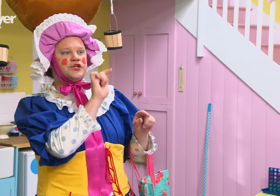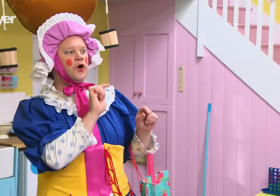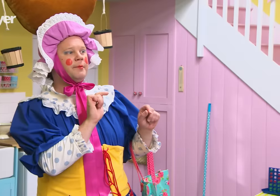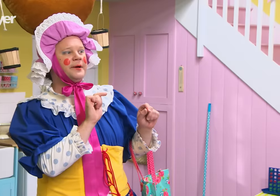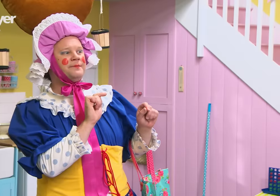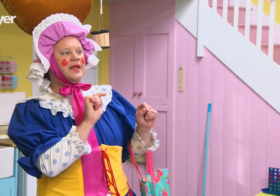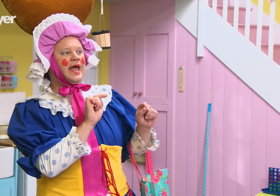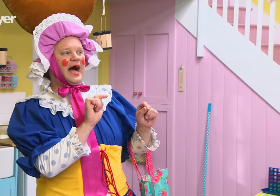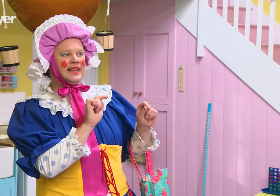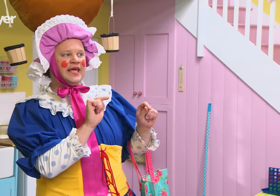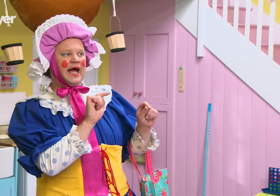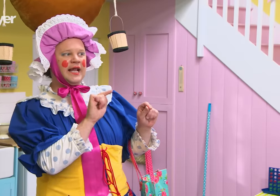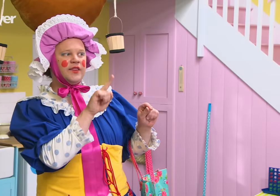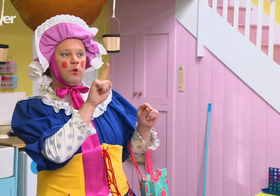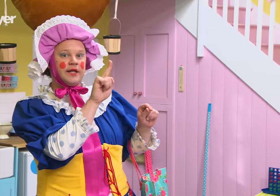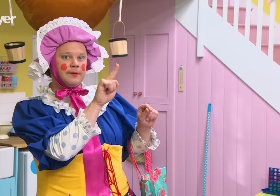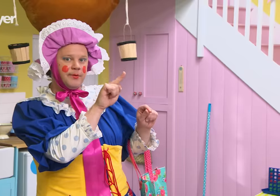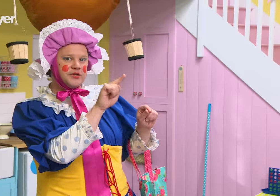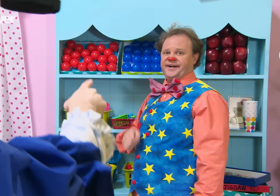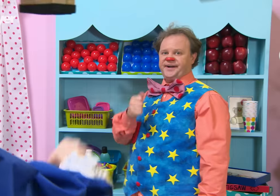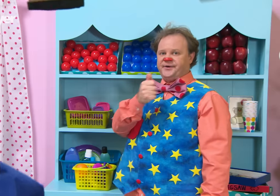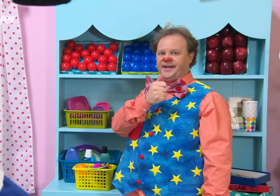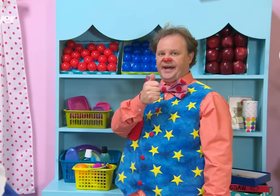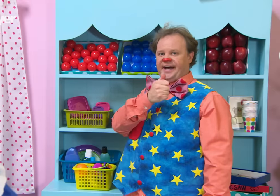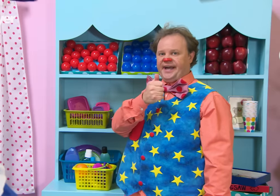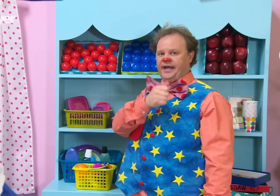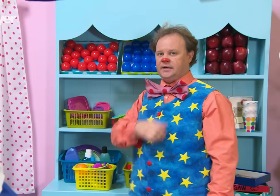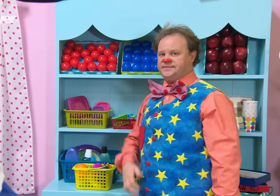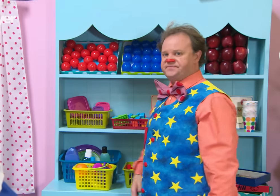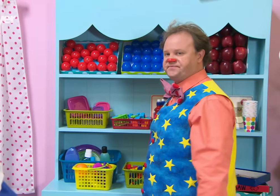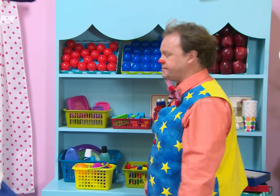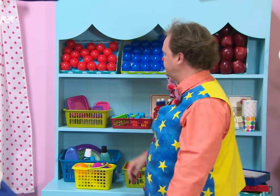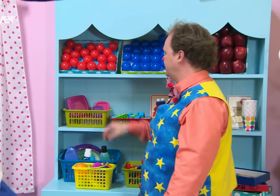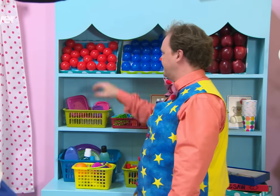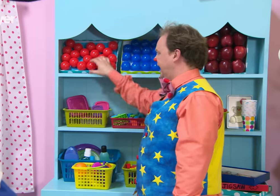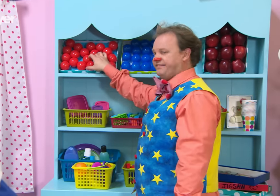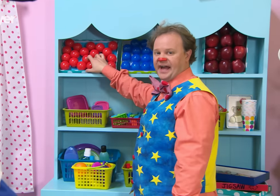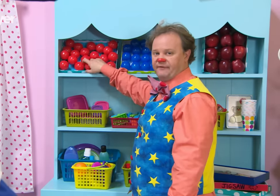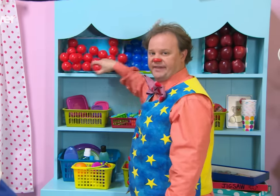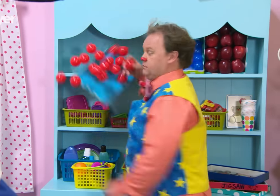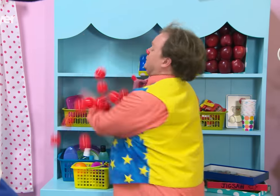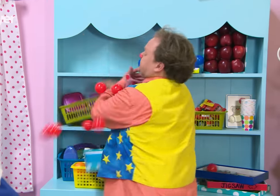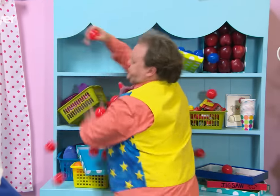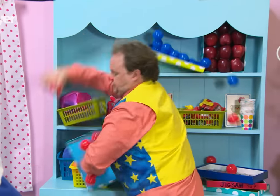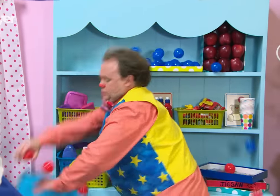top. I think I'd like the one at the bottom. Okay. You can have that one then.